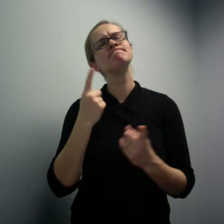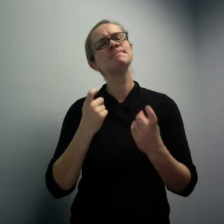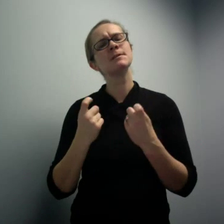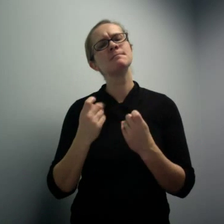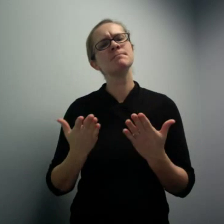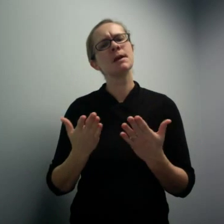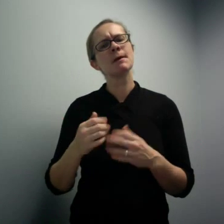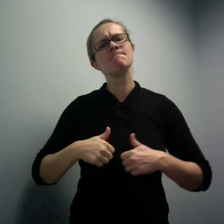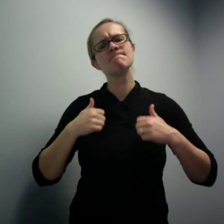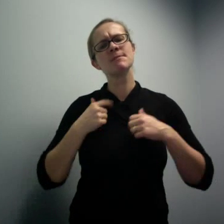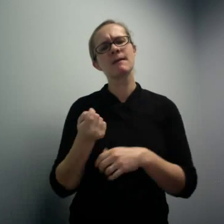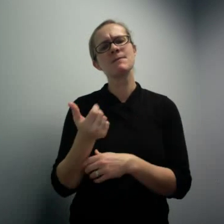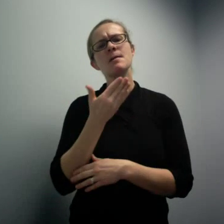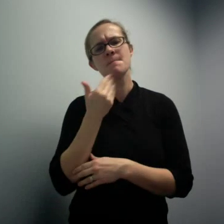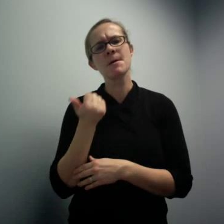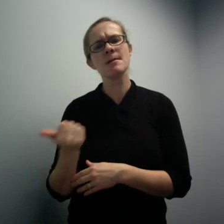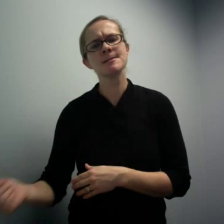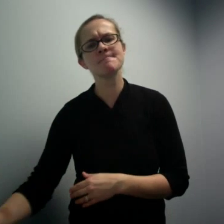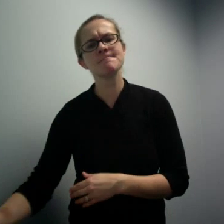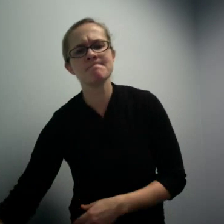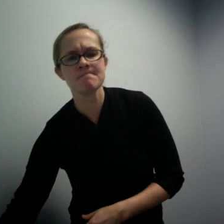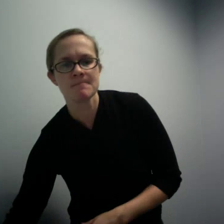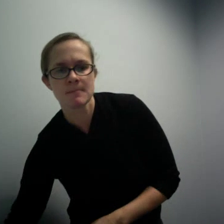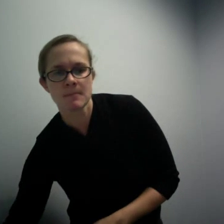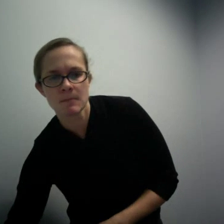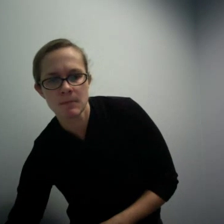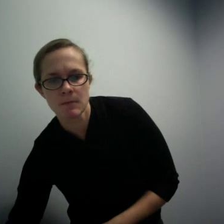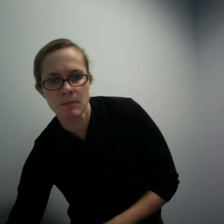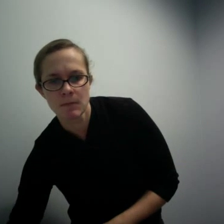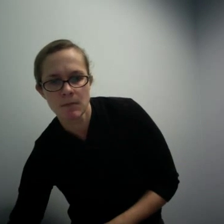I do with a little life editing? Would that give me a little more freedom? Maybe a little more time?